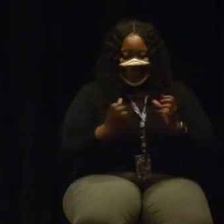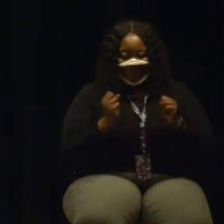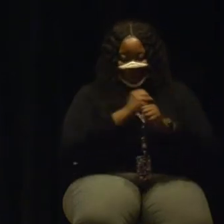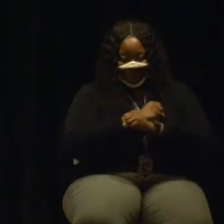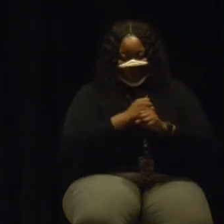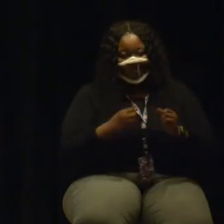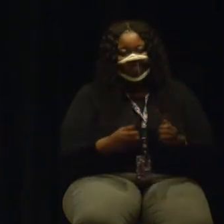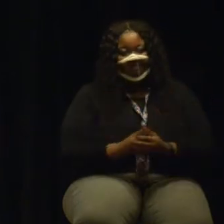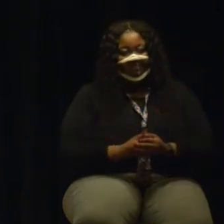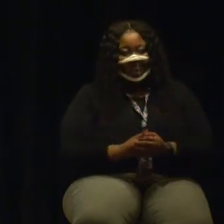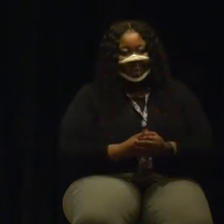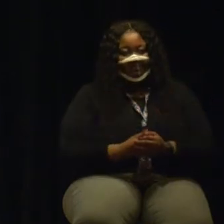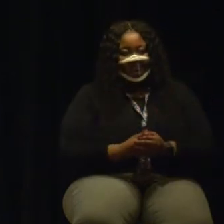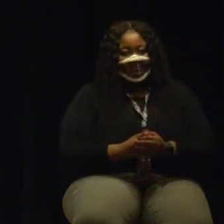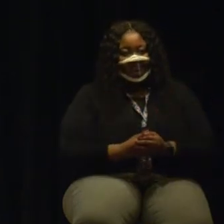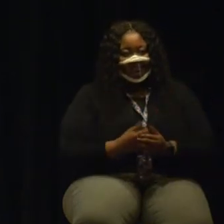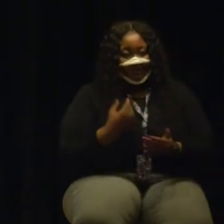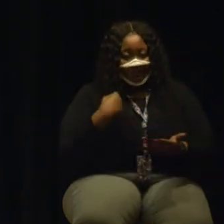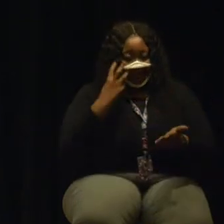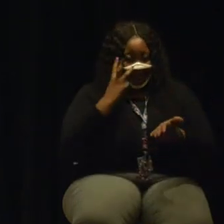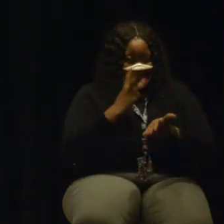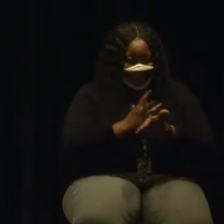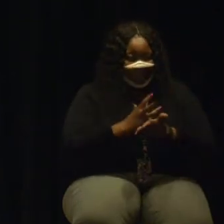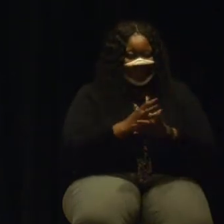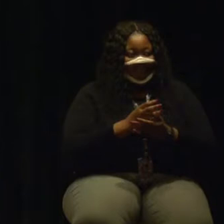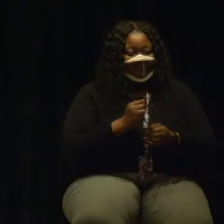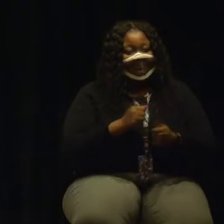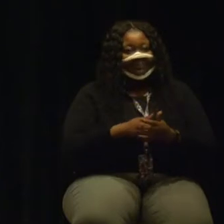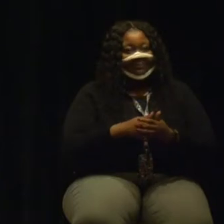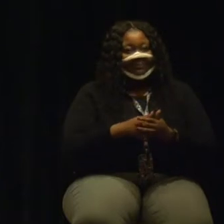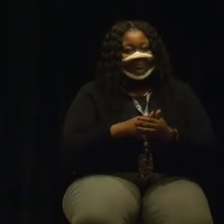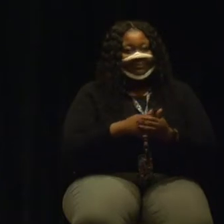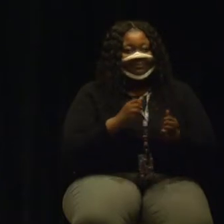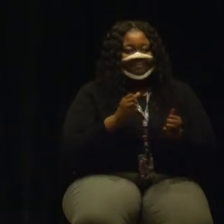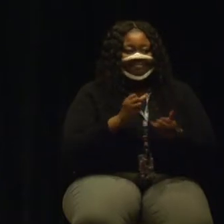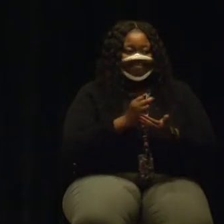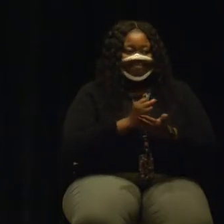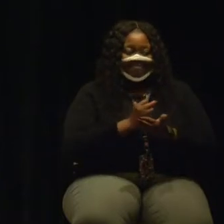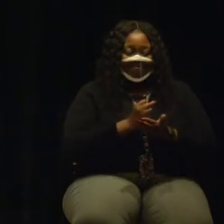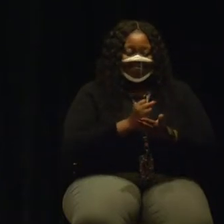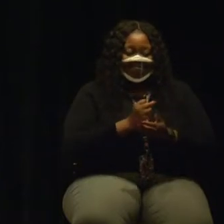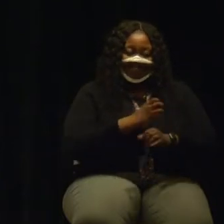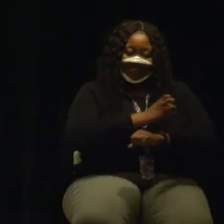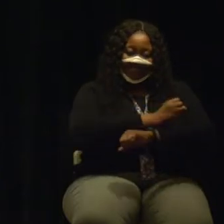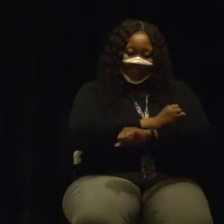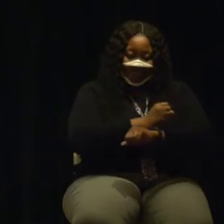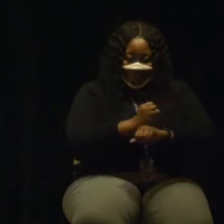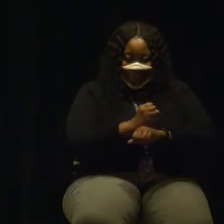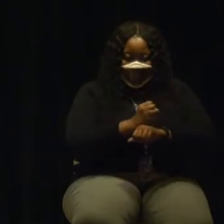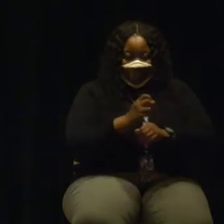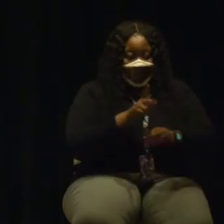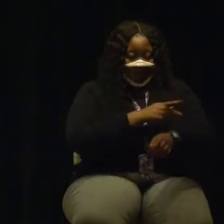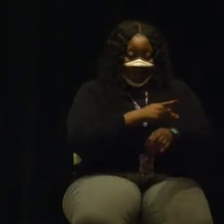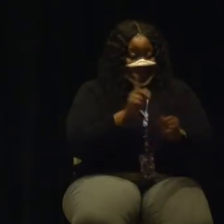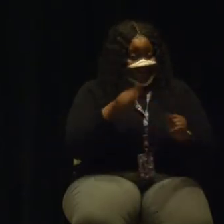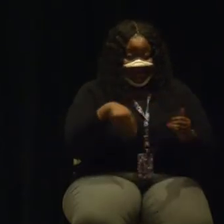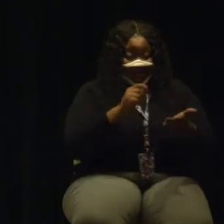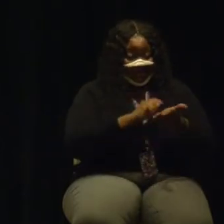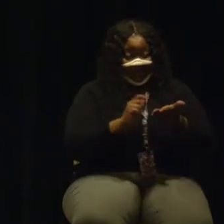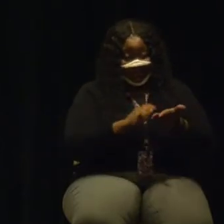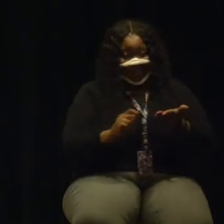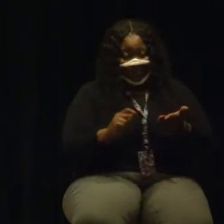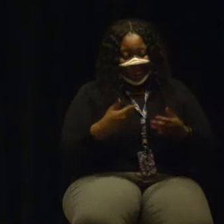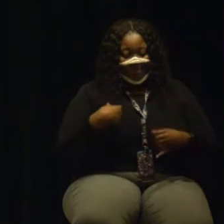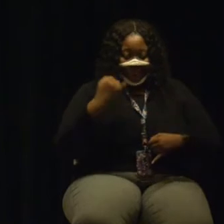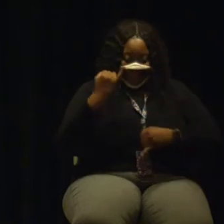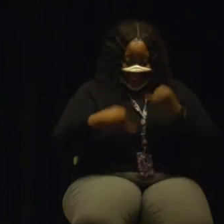witnessed scenes that poets can't put words to. And thanks to these fists, I'll be the last one on my feet. I think that's a good place to